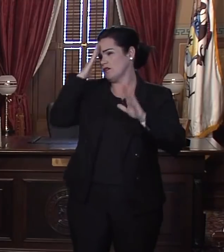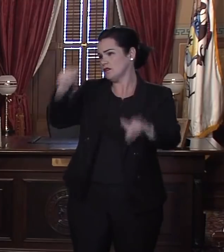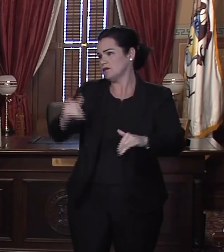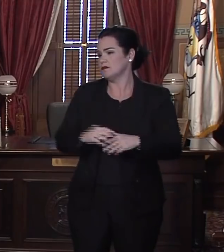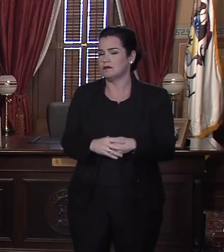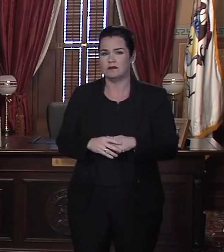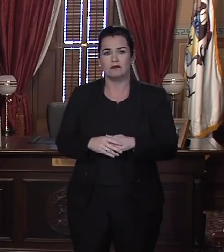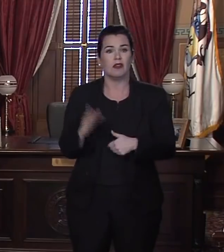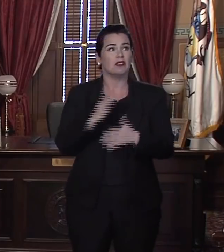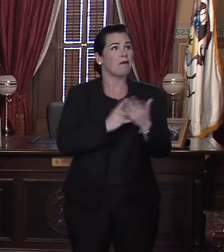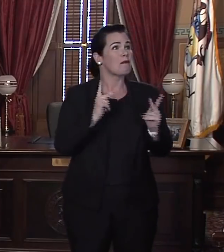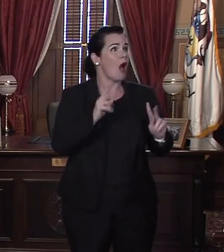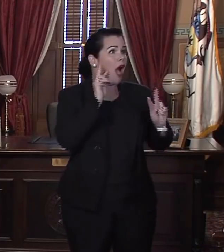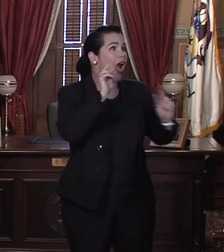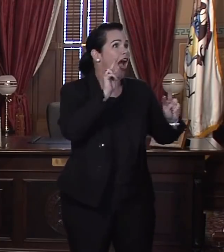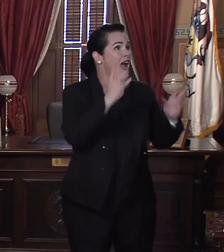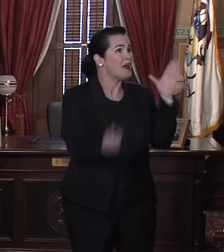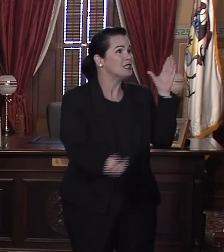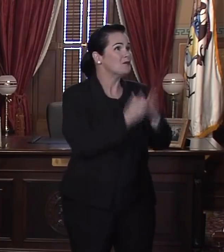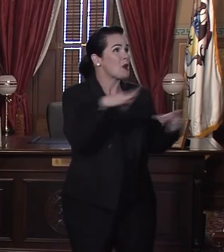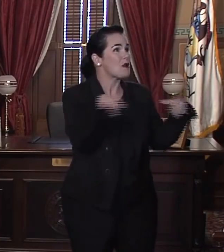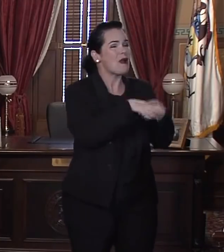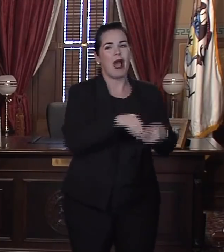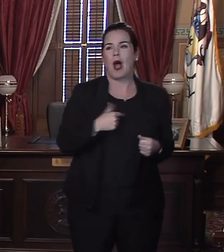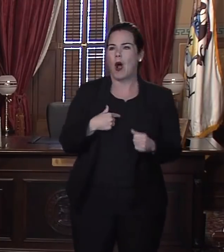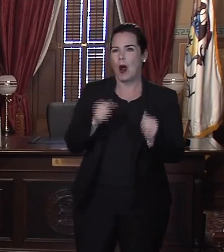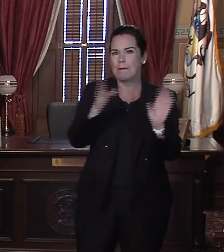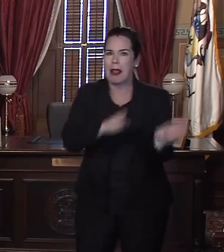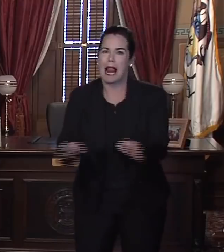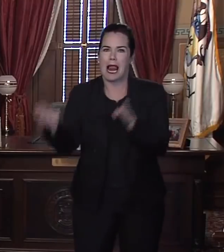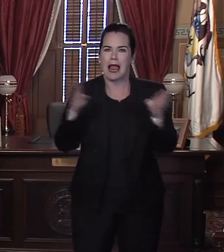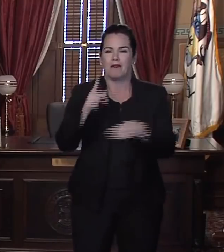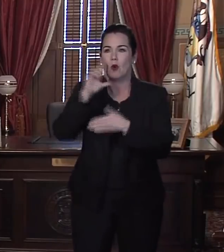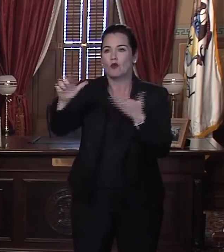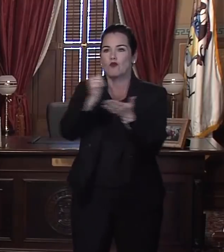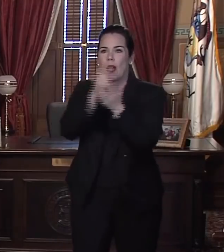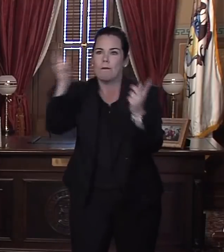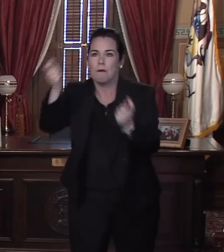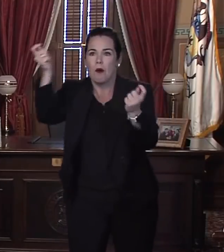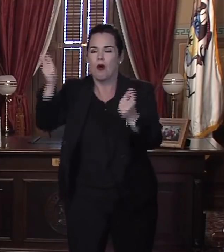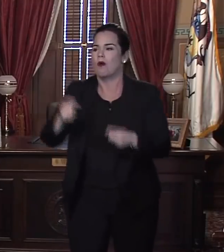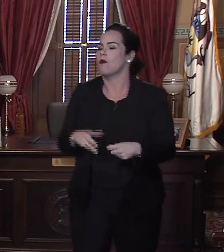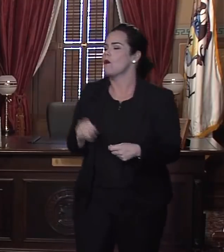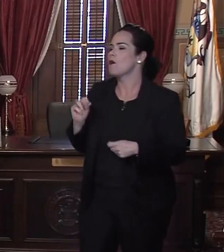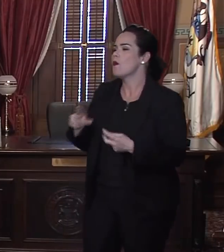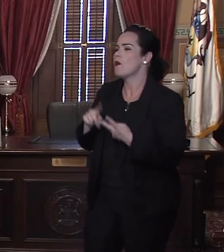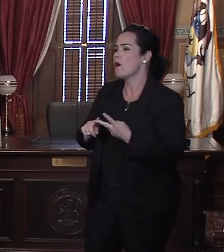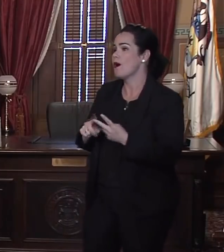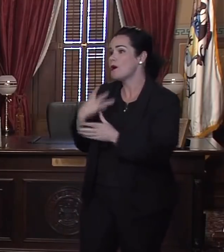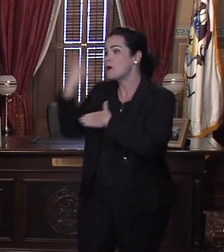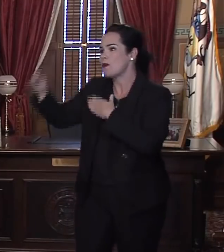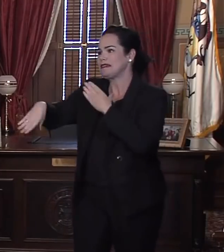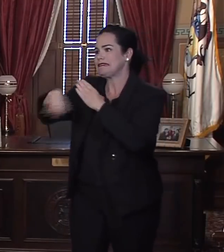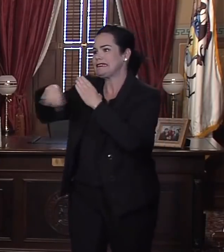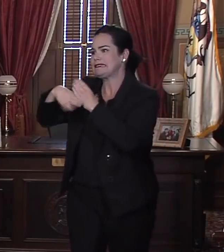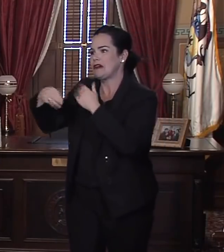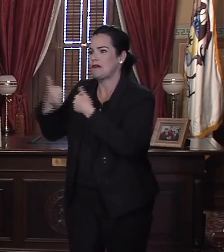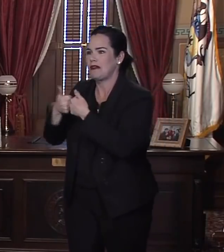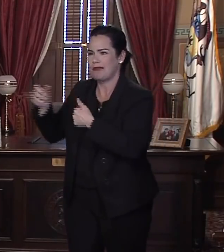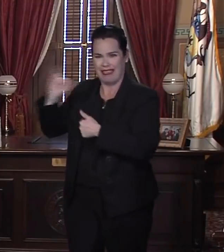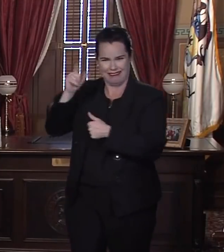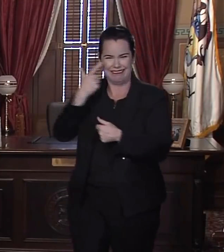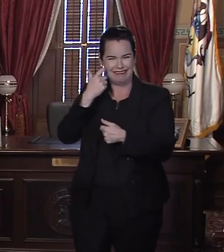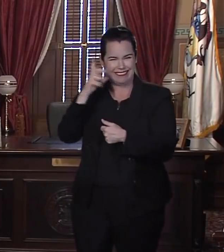be on spring break or be planning their kids' graduation or going to soccer games like Dr. Khaldun was mentioning.